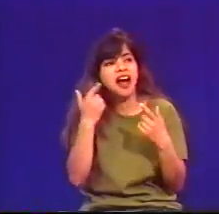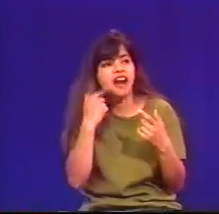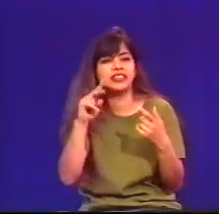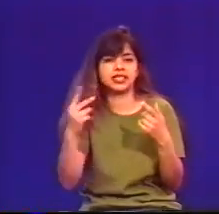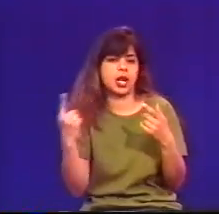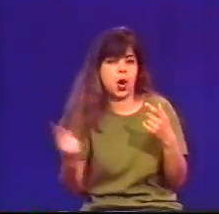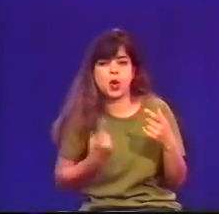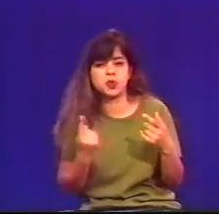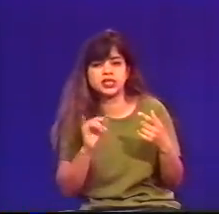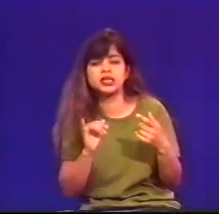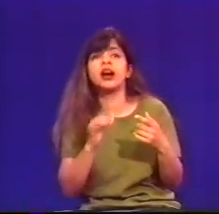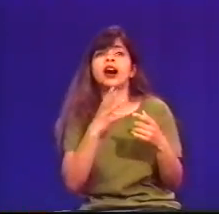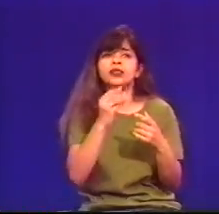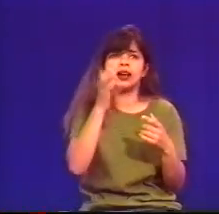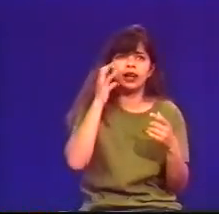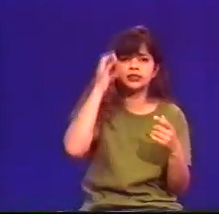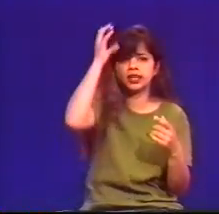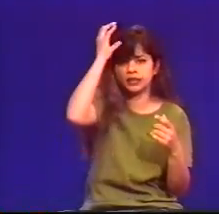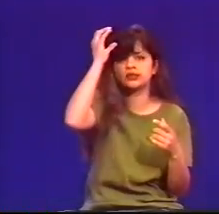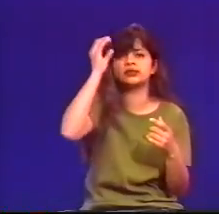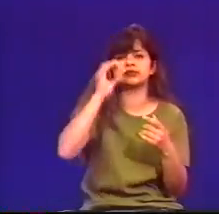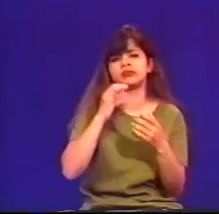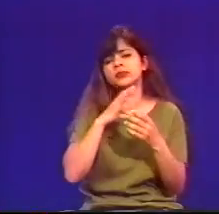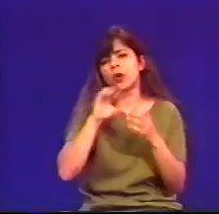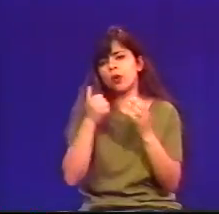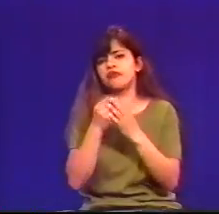give me as much as they could in sign language. Especially, you